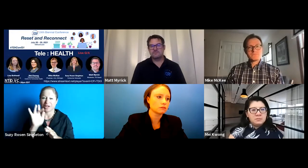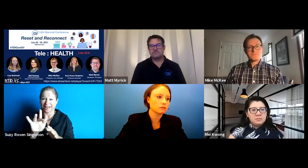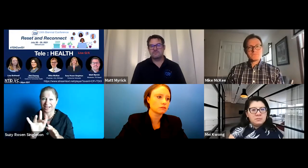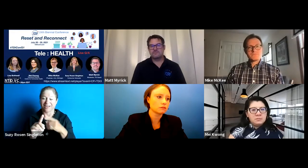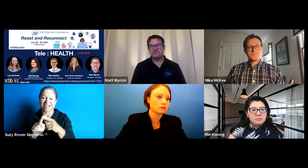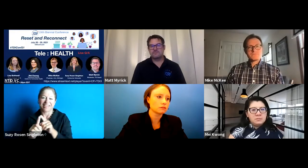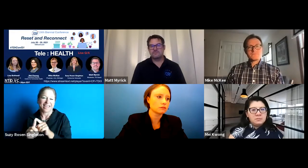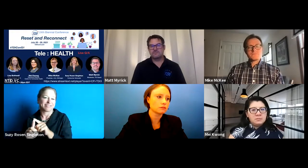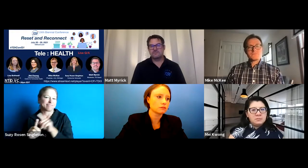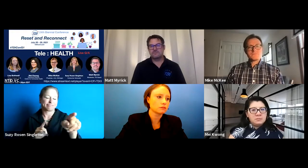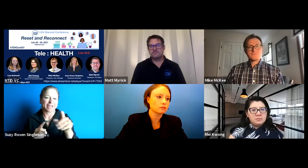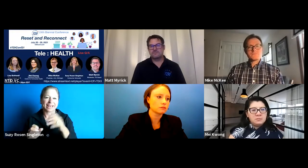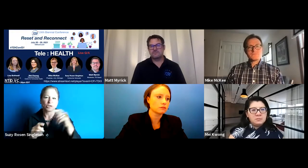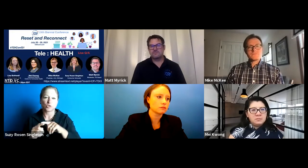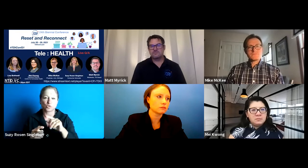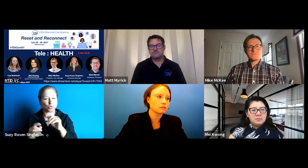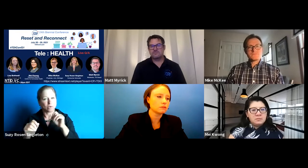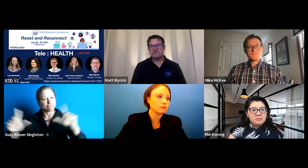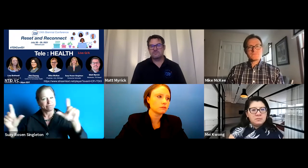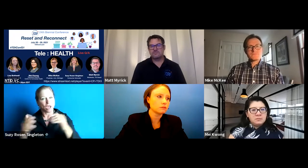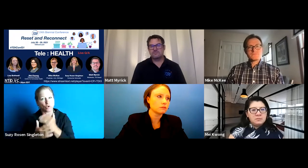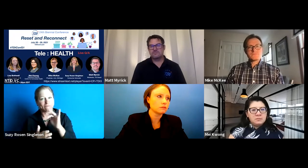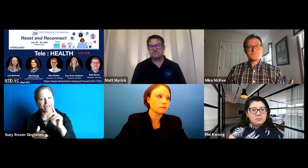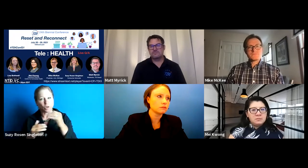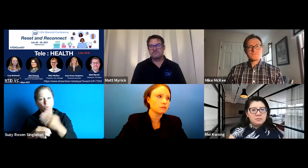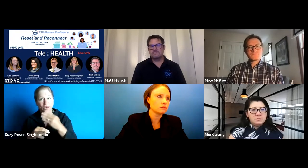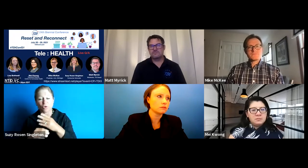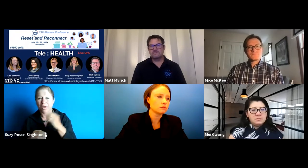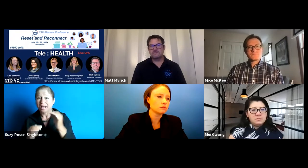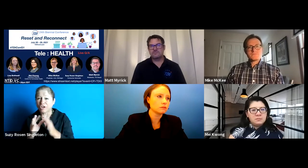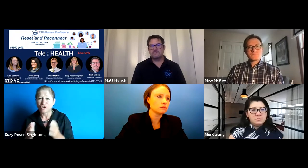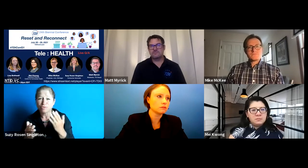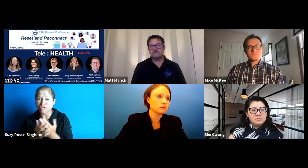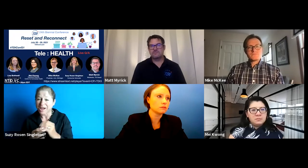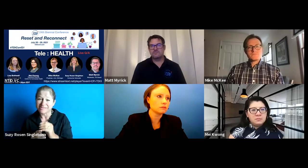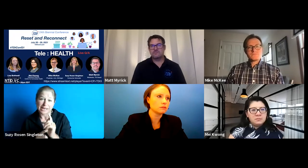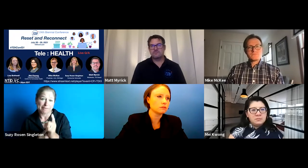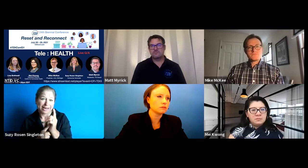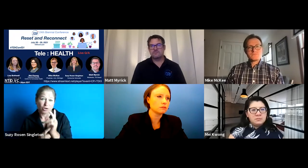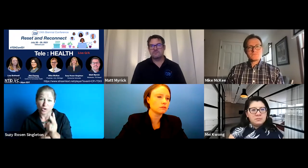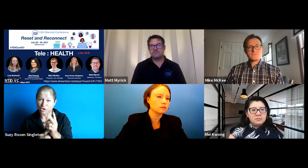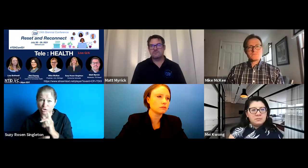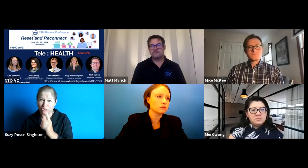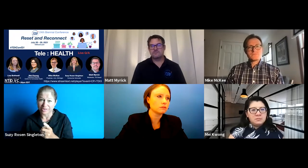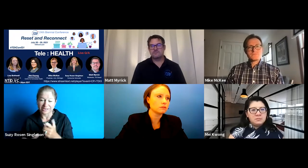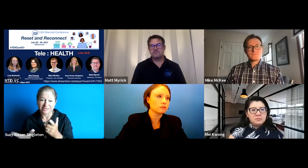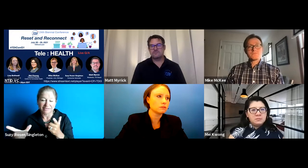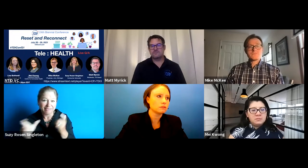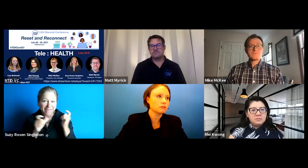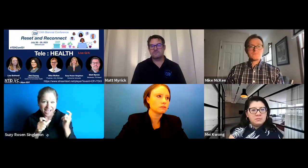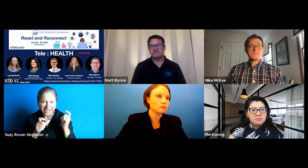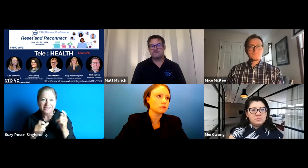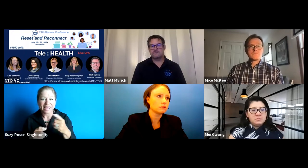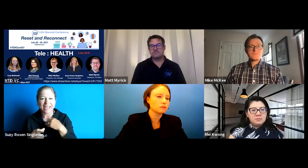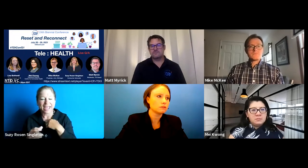if you do need an interpreter, then you would click and be directed to a new video window, and the interpreter would arrive